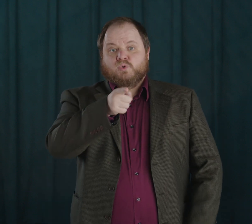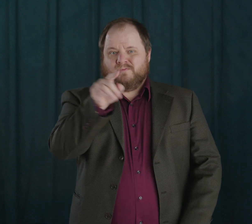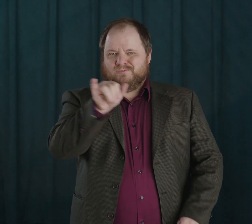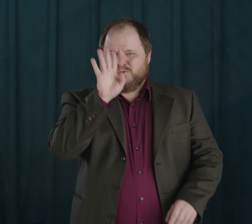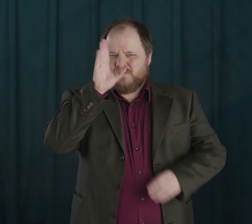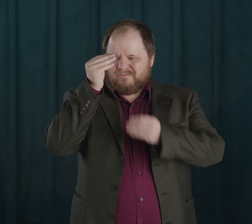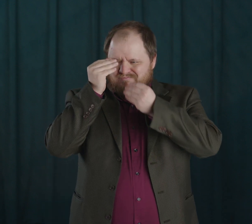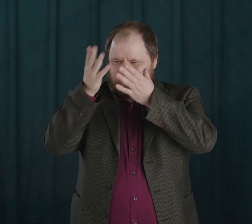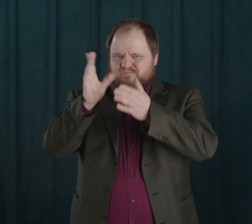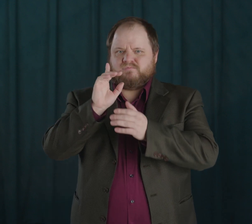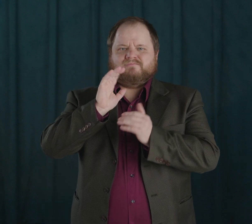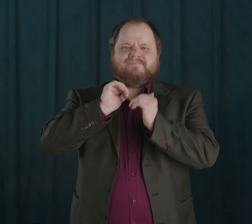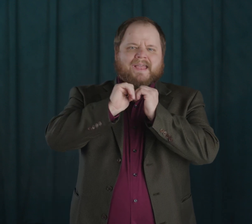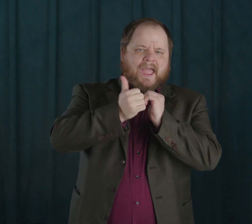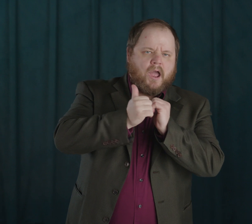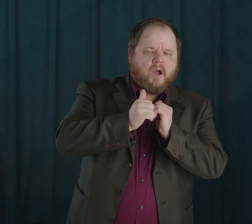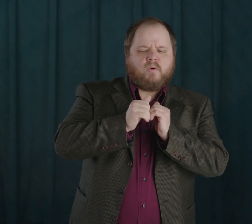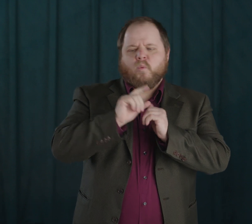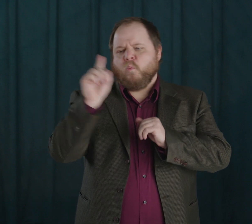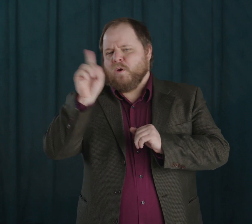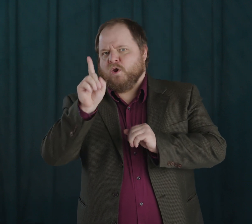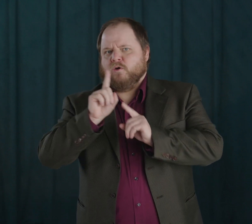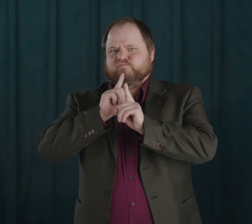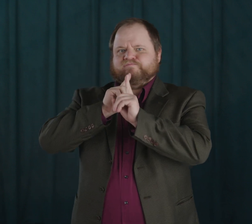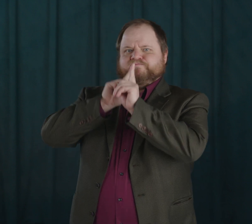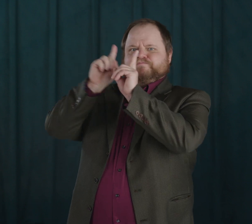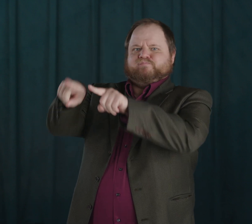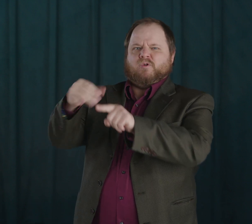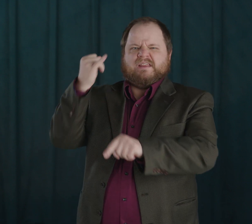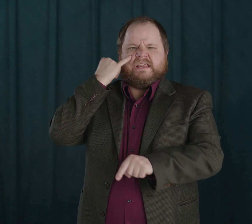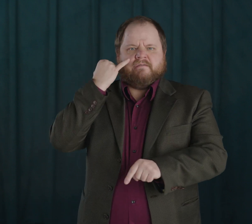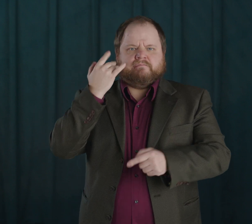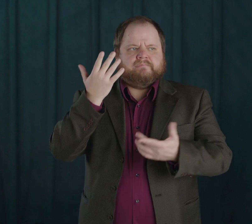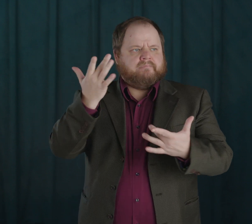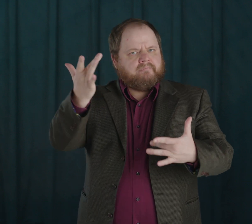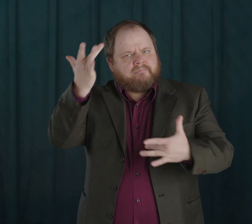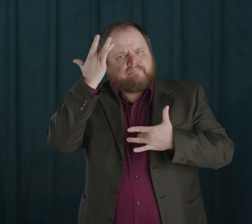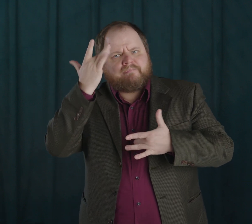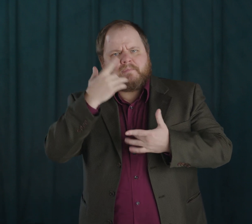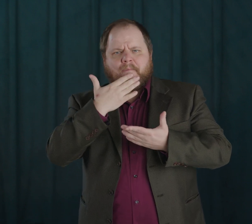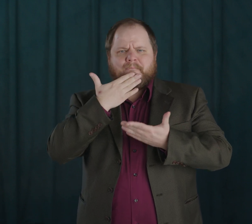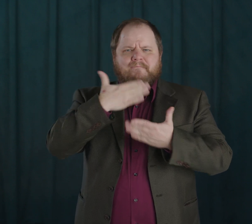You will also be informed about how and where to report any bad or adverse reactions that you experience.